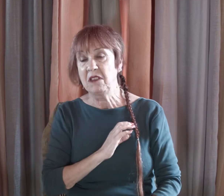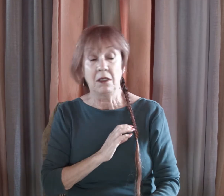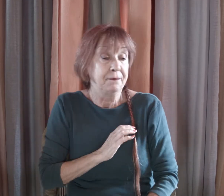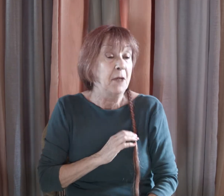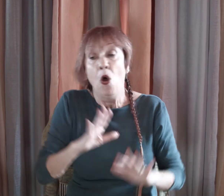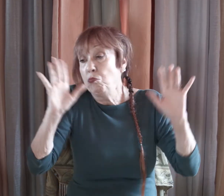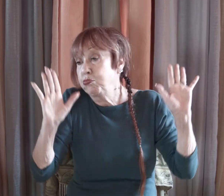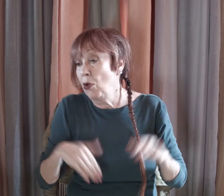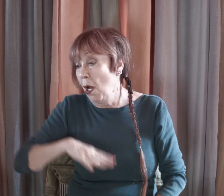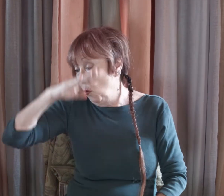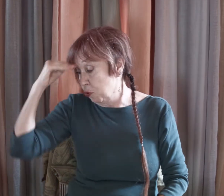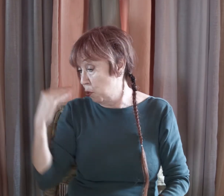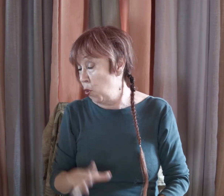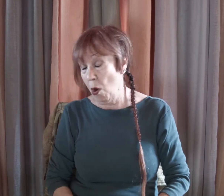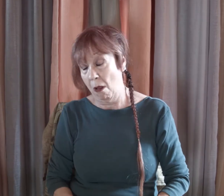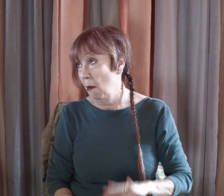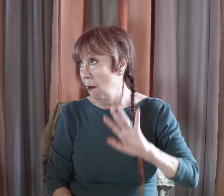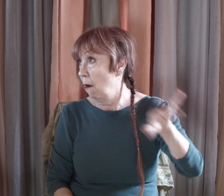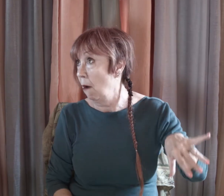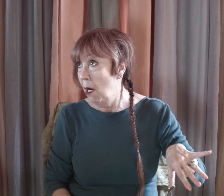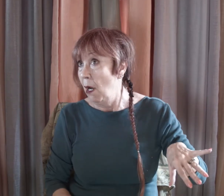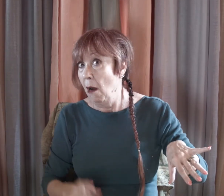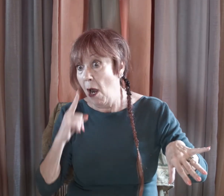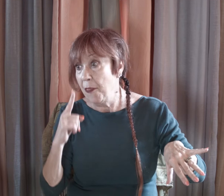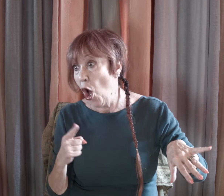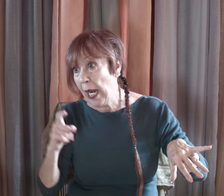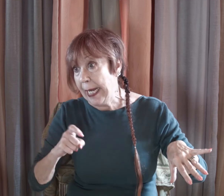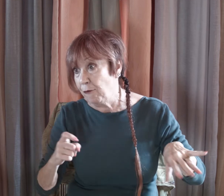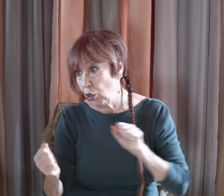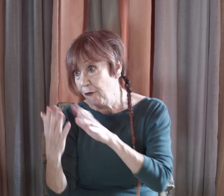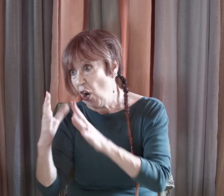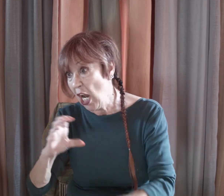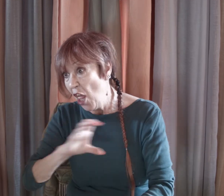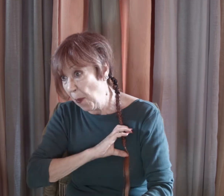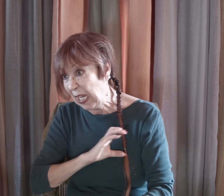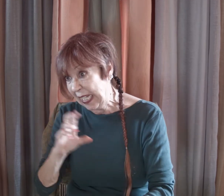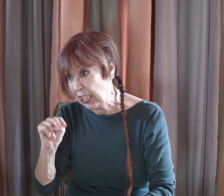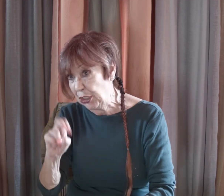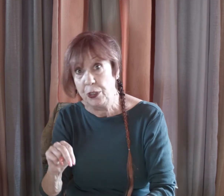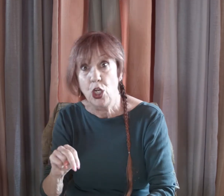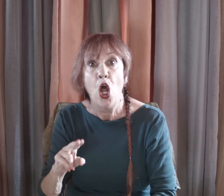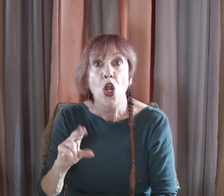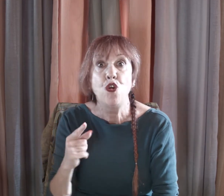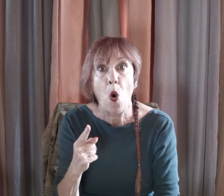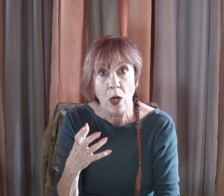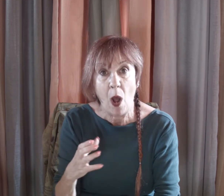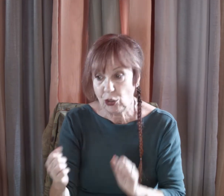the country are going to put their hand across their forehead and say, here, I thought I was going to have to take on the police union. That's the last thing I wanted to do.